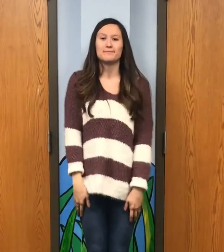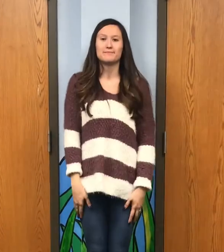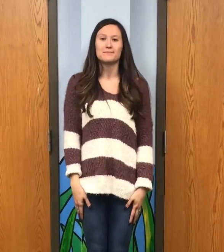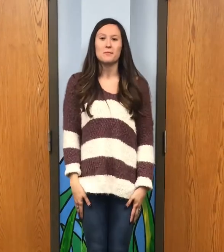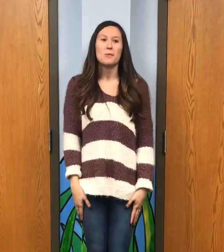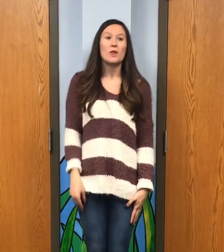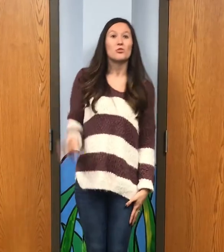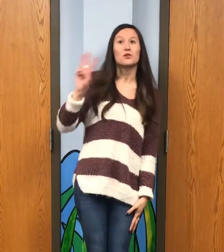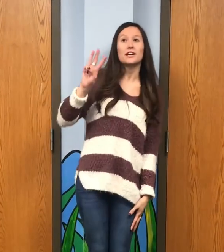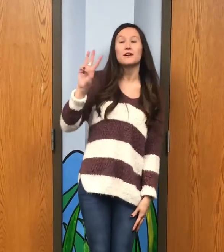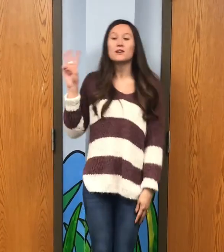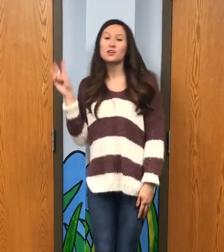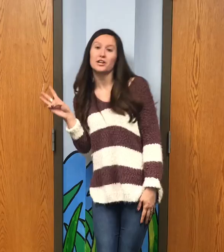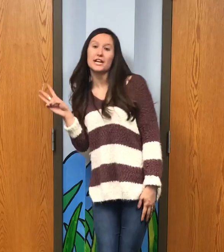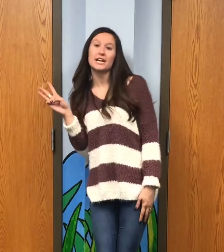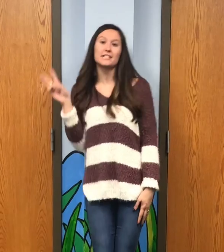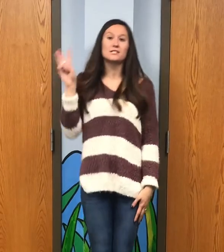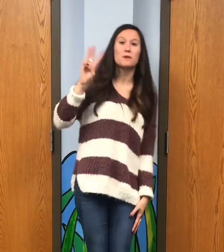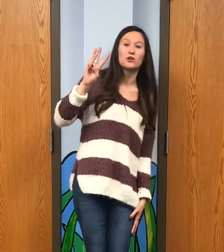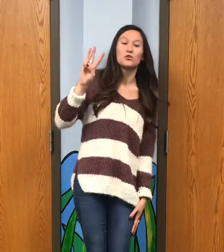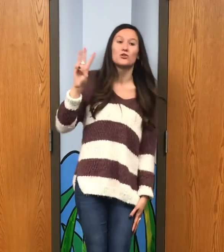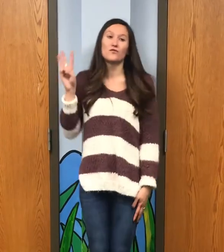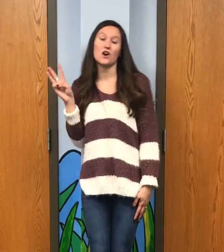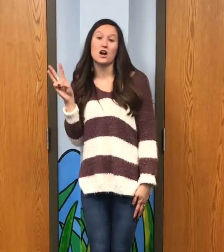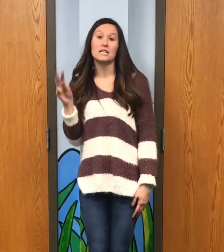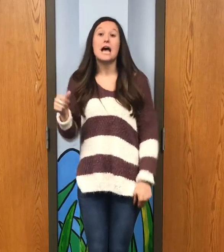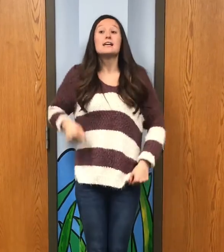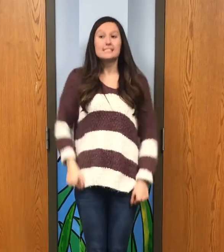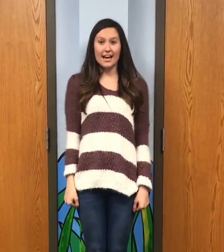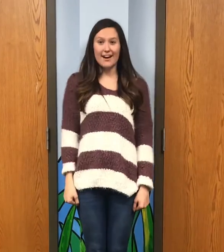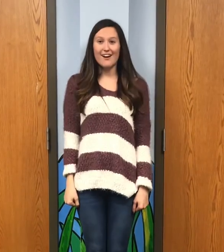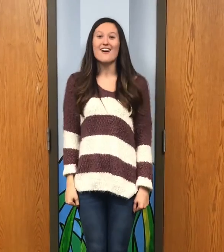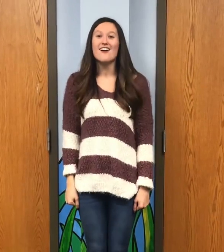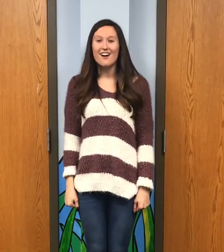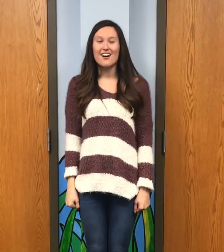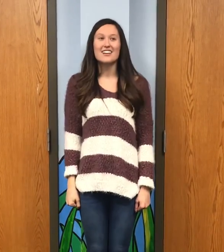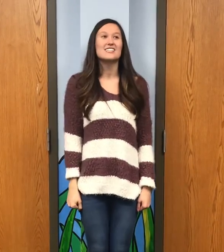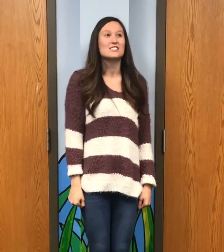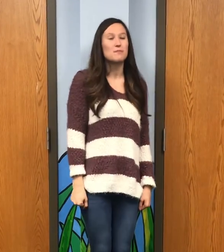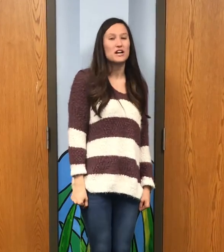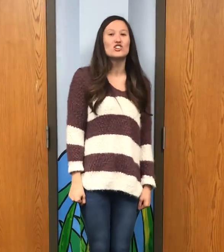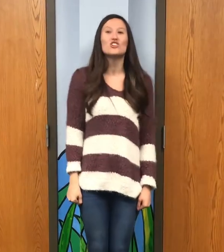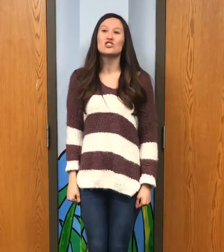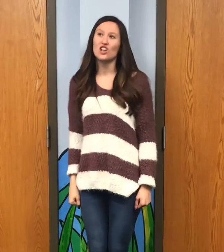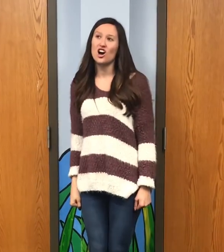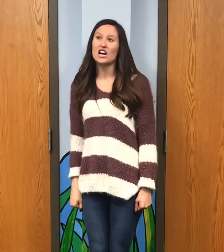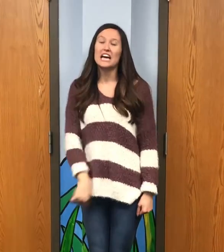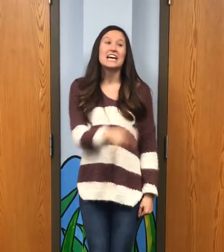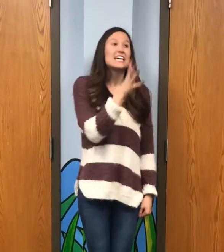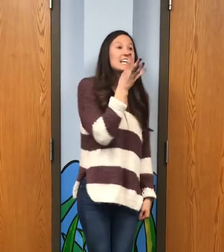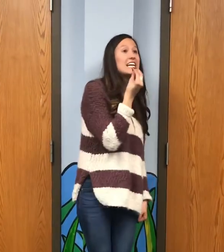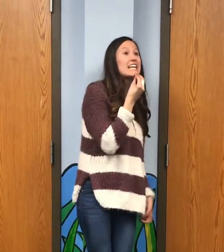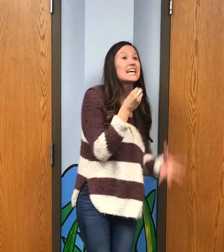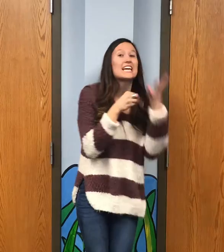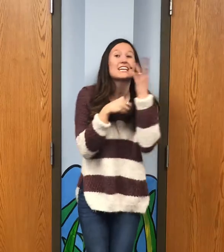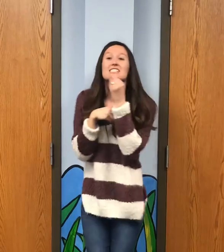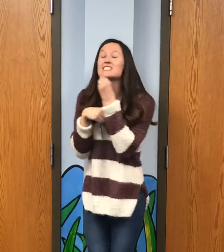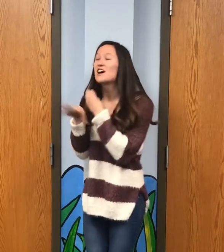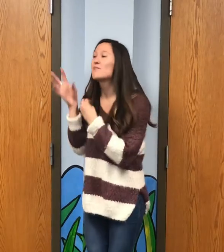Three green and speckled frogs Sat on a speckled log Eating some